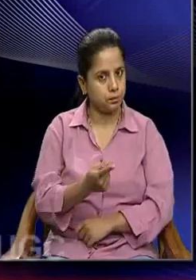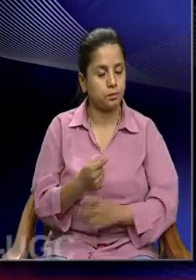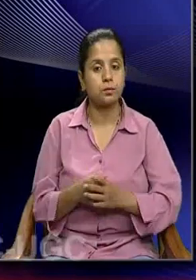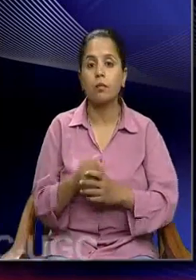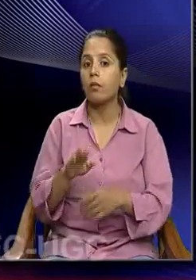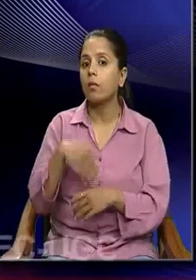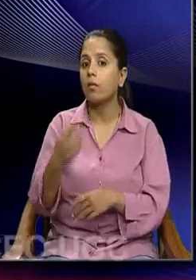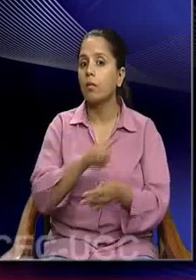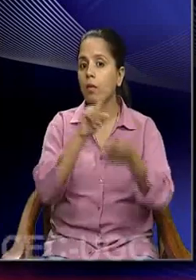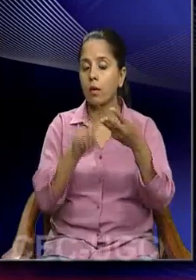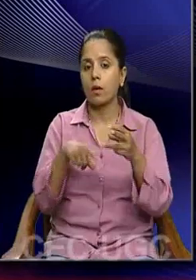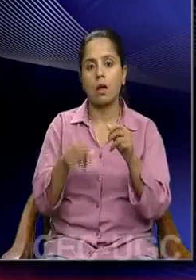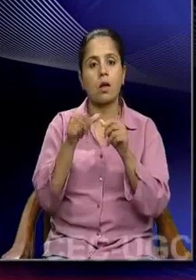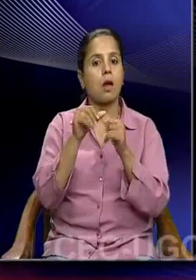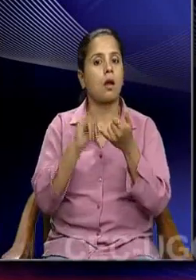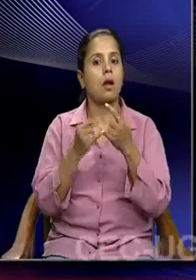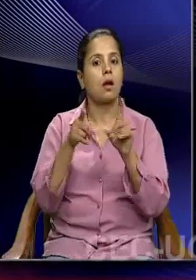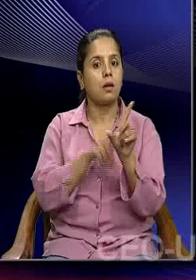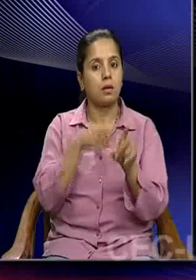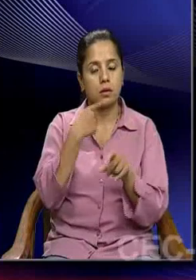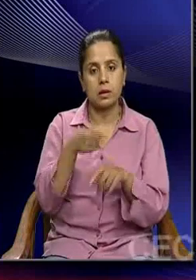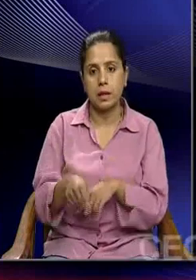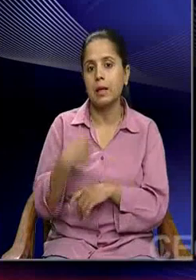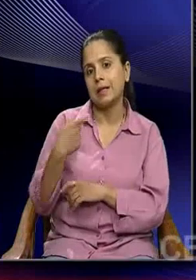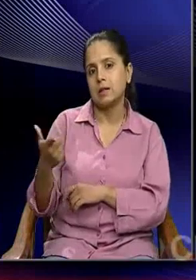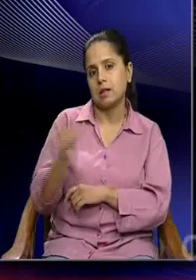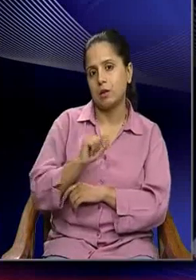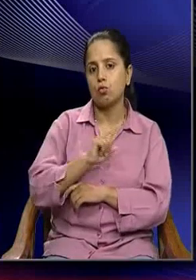Then comes aste or non-stealing.